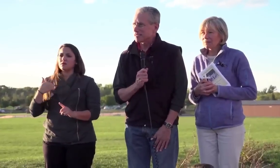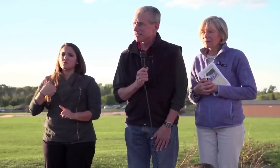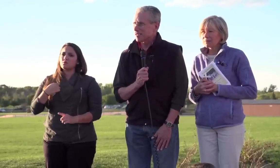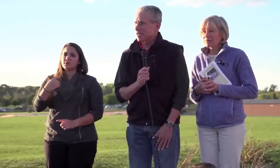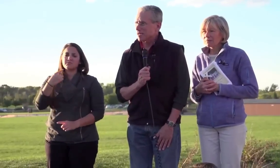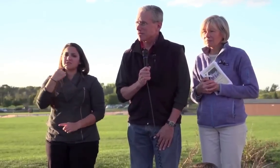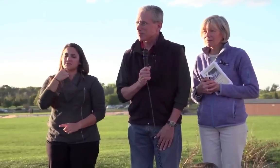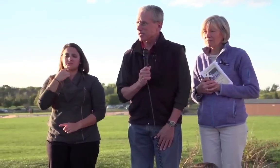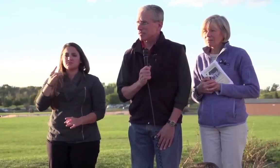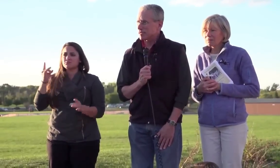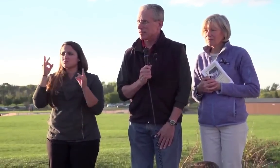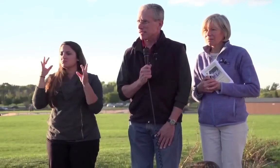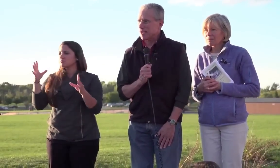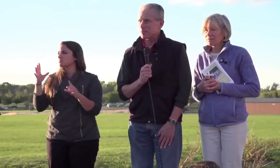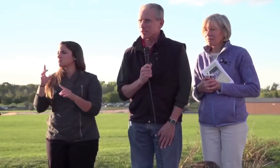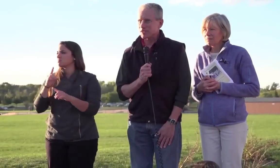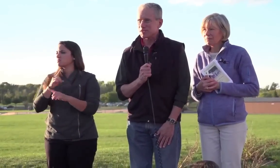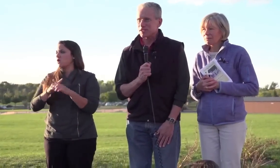ceremony.